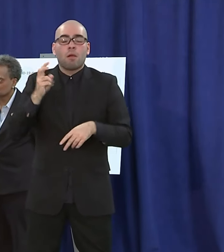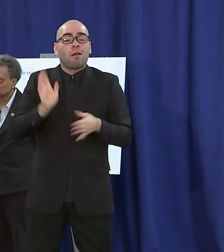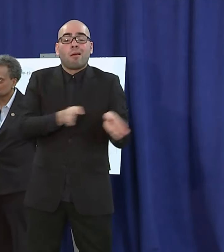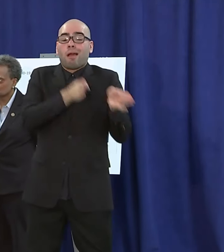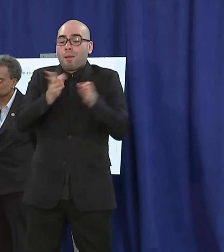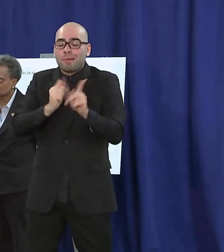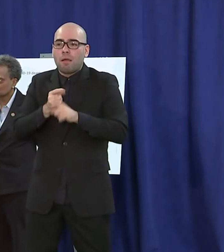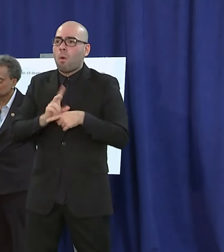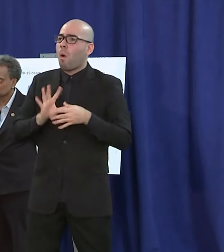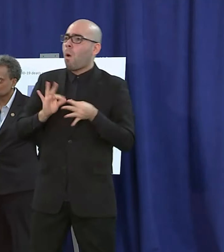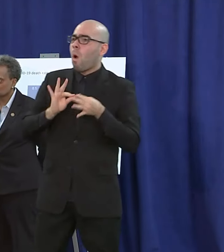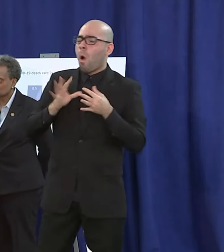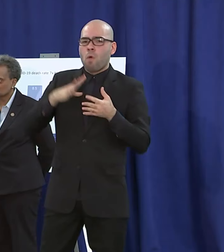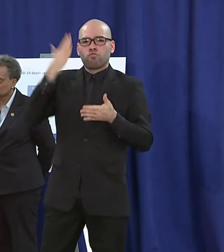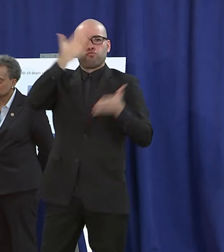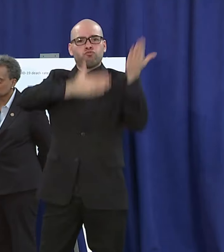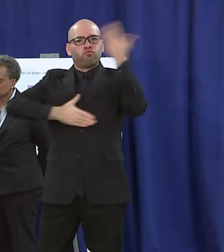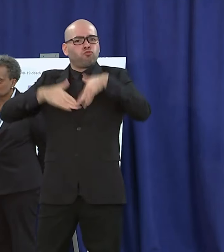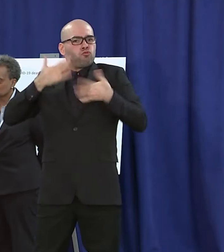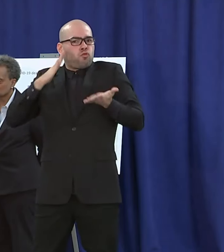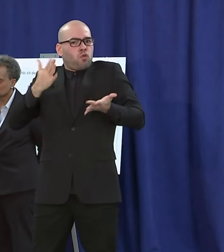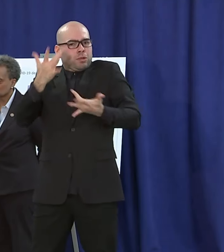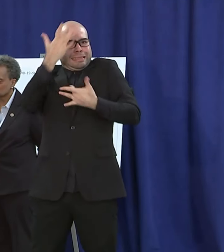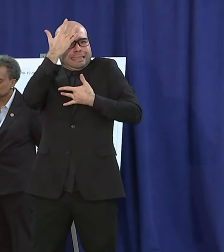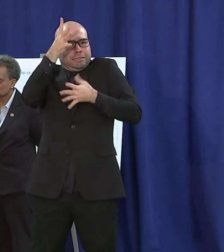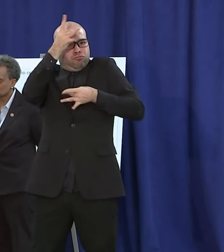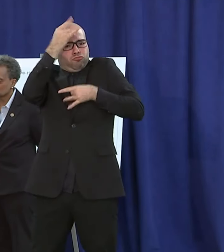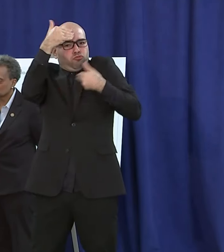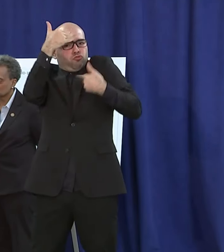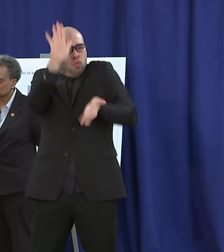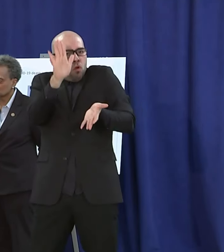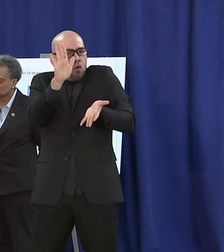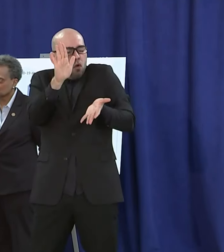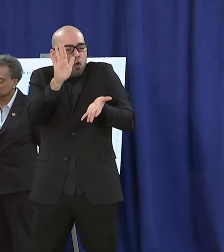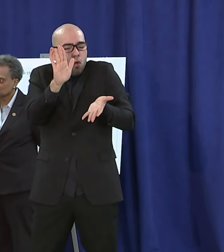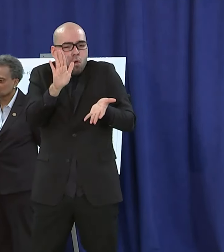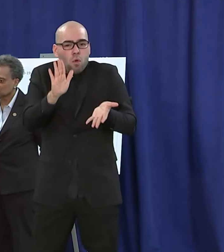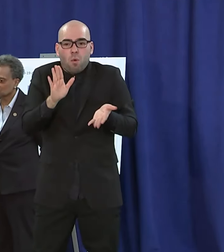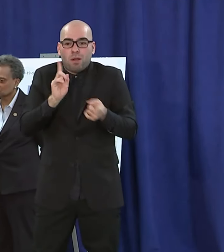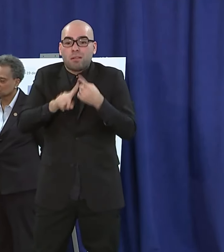to do this. They get to the emergency room, it's already late. We've talked about social